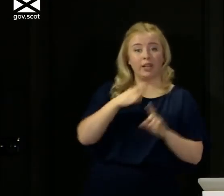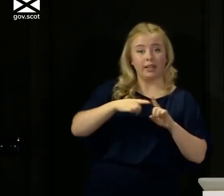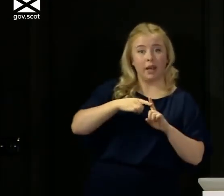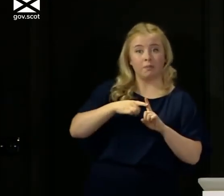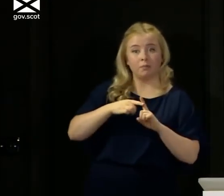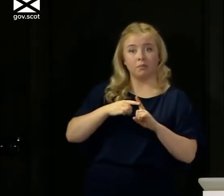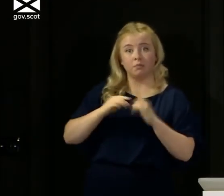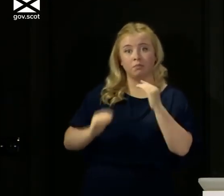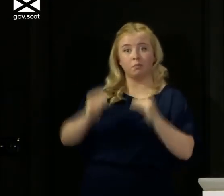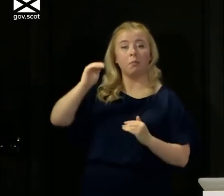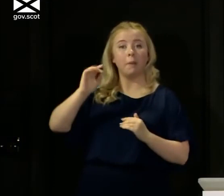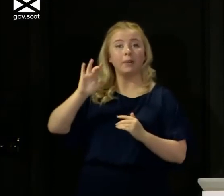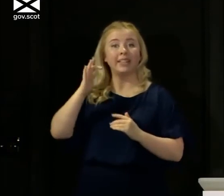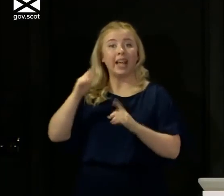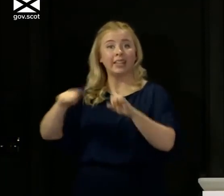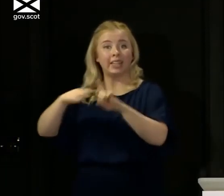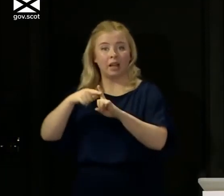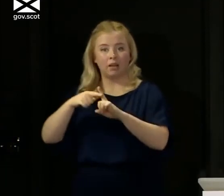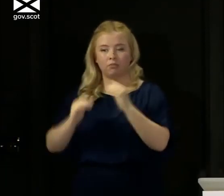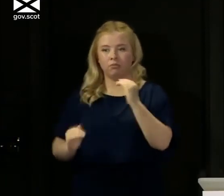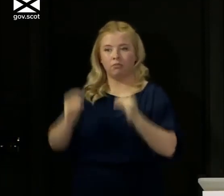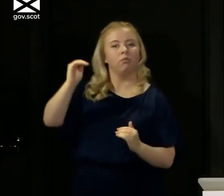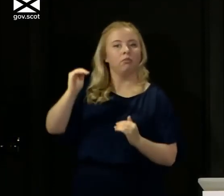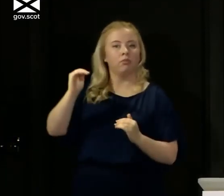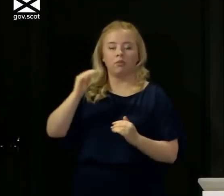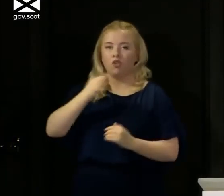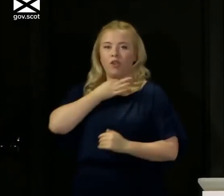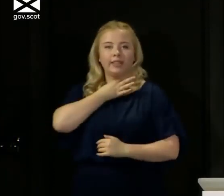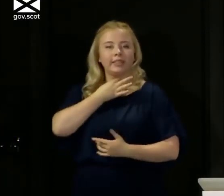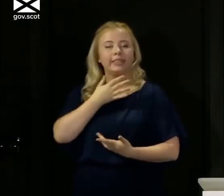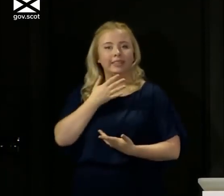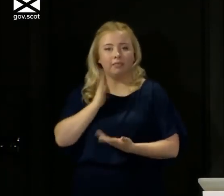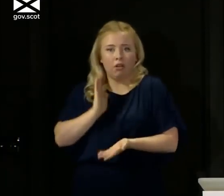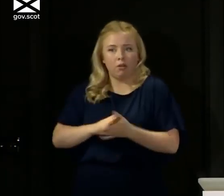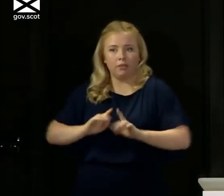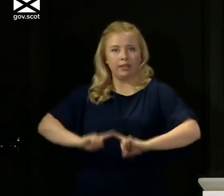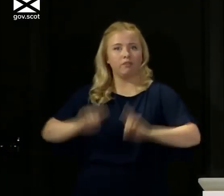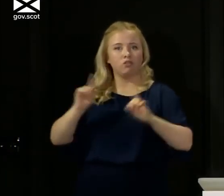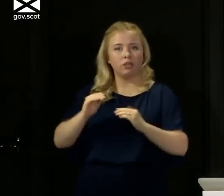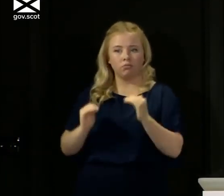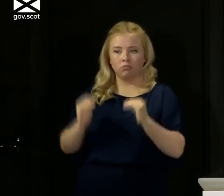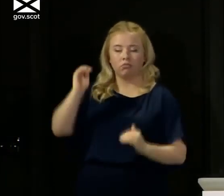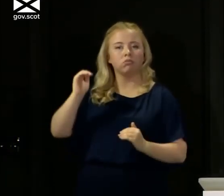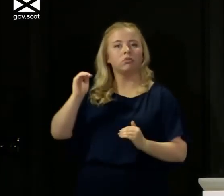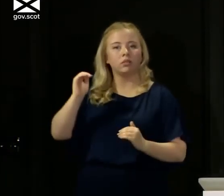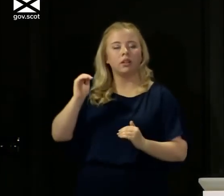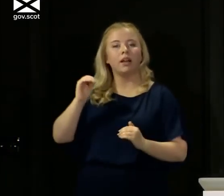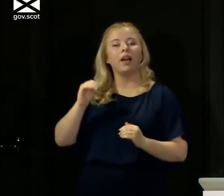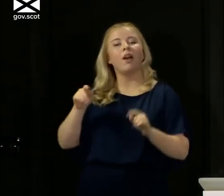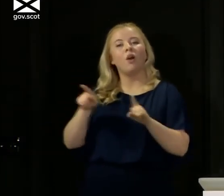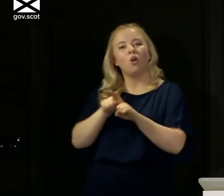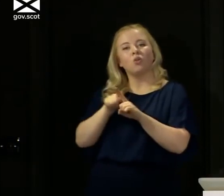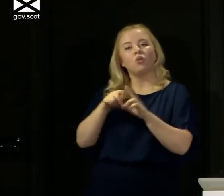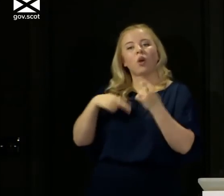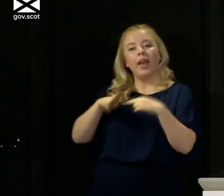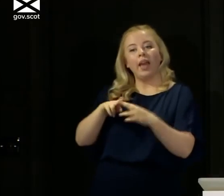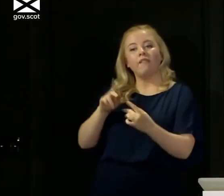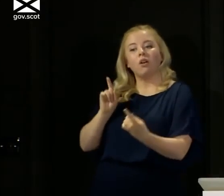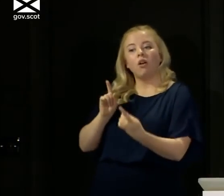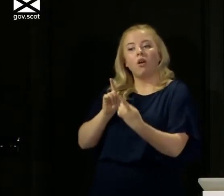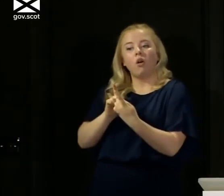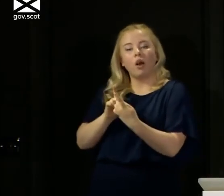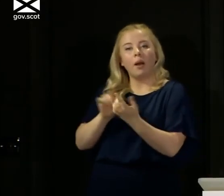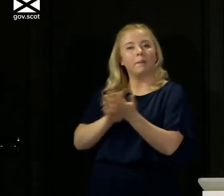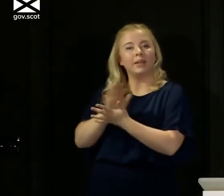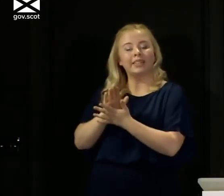So there is a difference between 2 and 1 metres. And as I said earlier on, it's not just about the distance. As you reduce the distance, there is